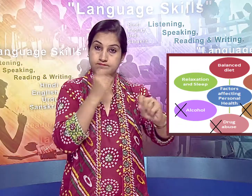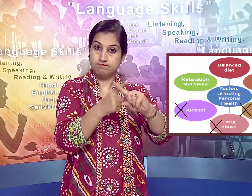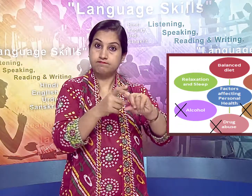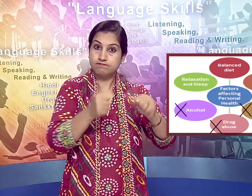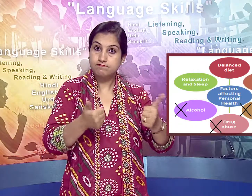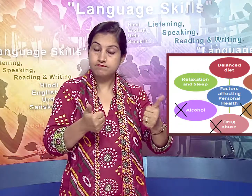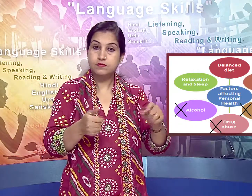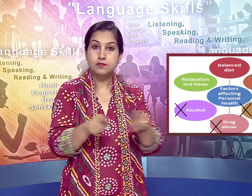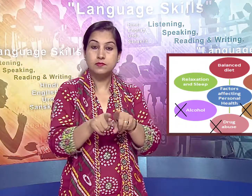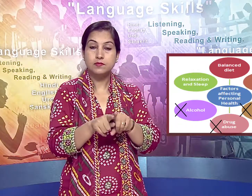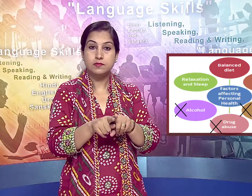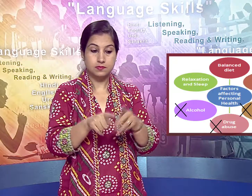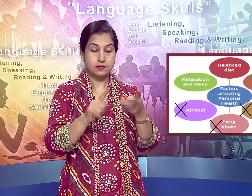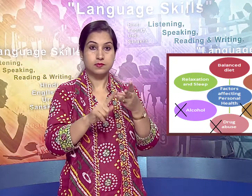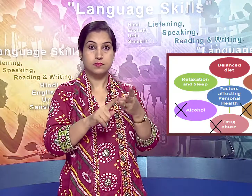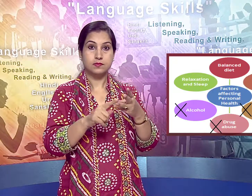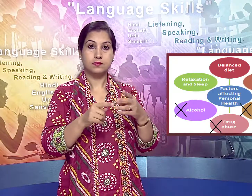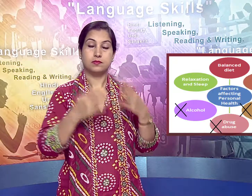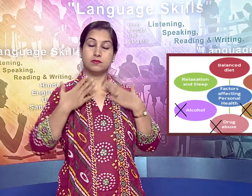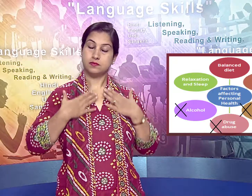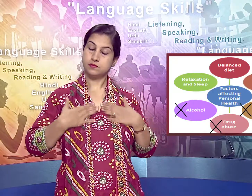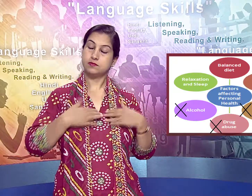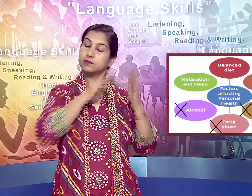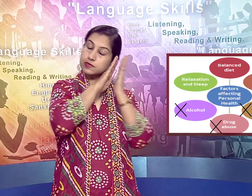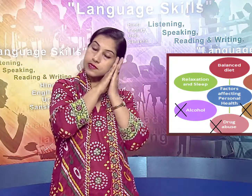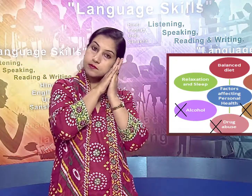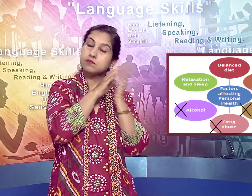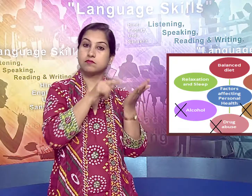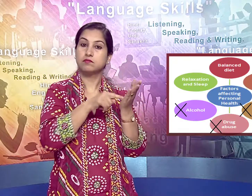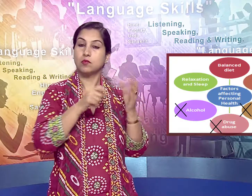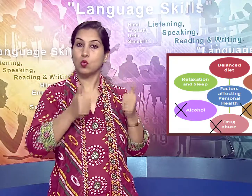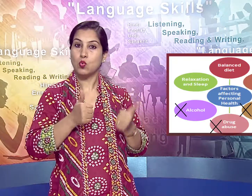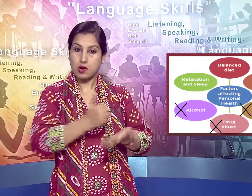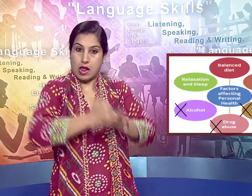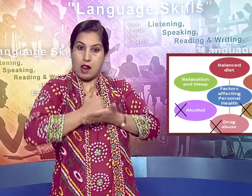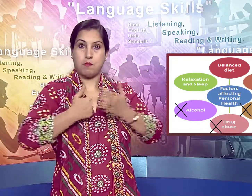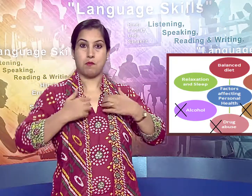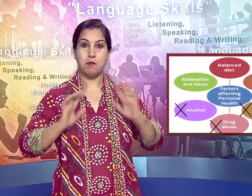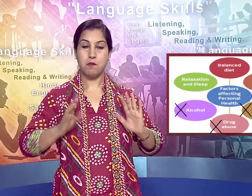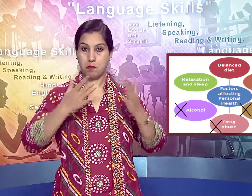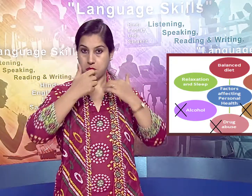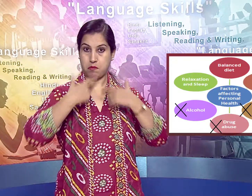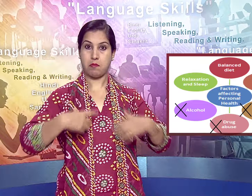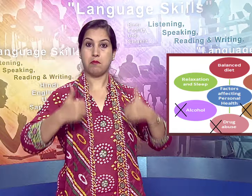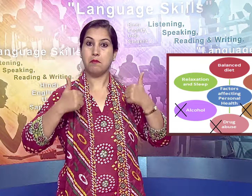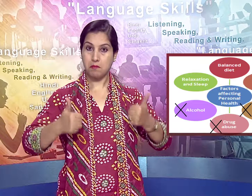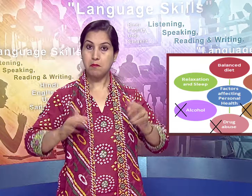and relaxation and sleep are good for our health.